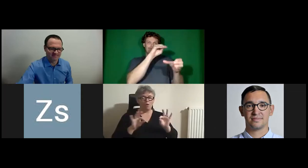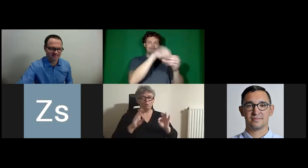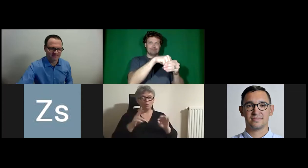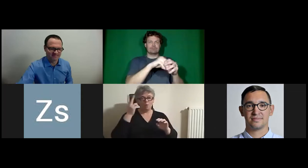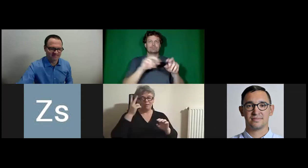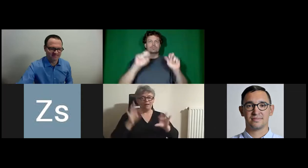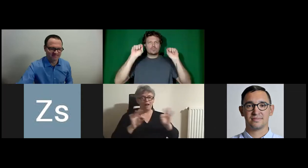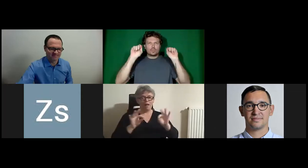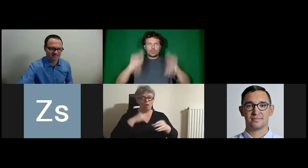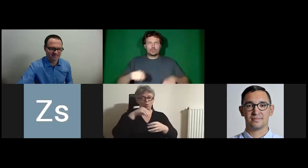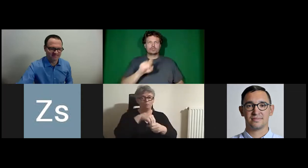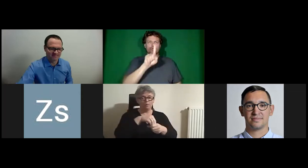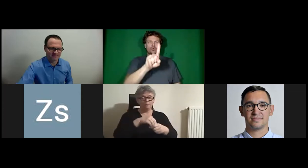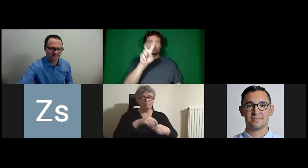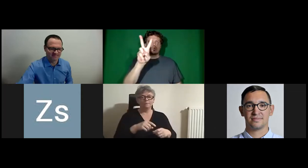So when I worked, when I played for the